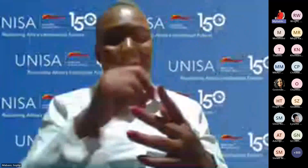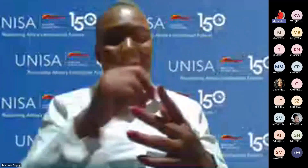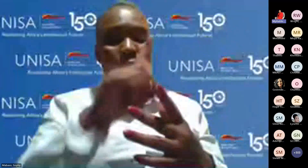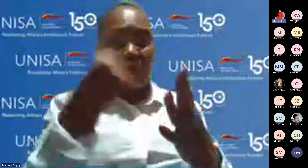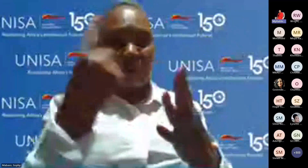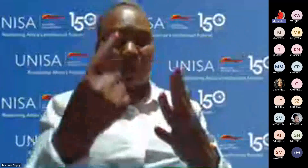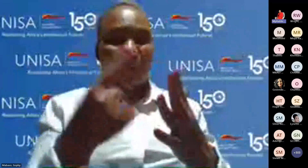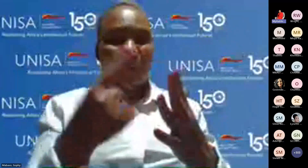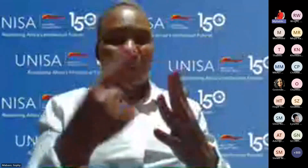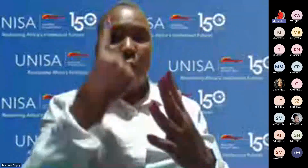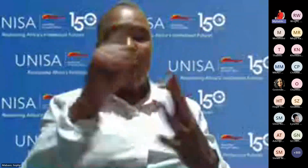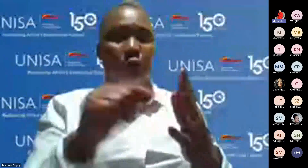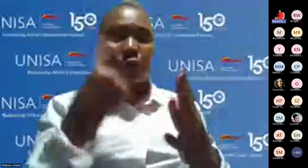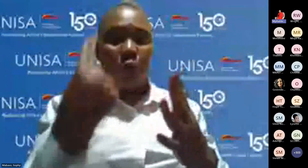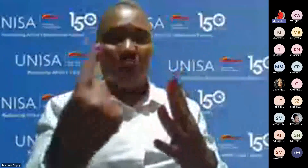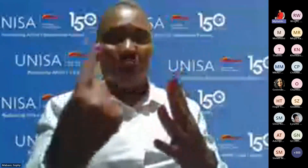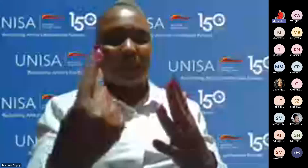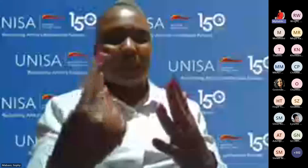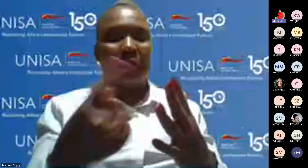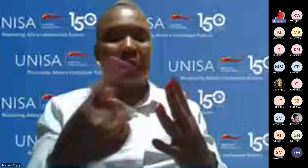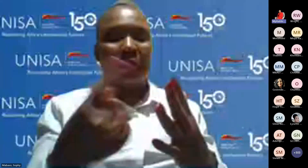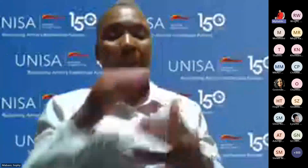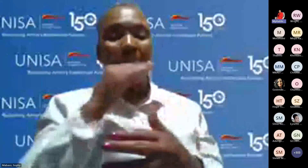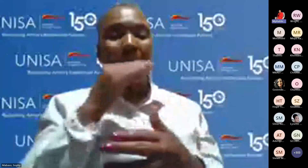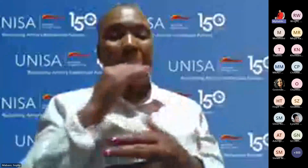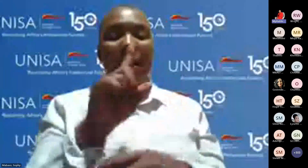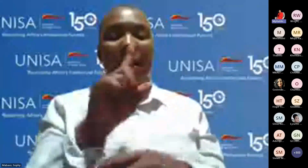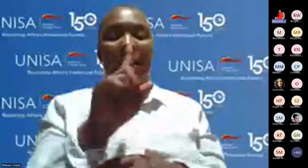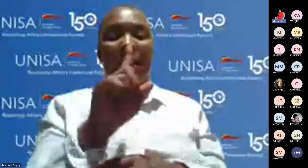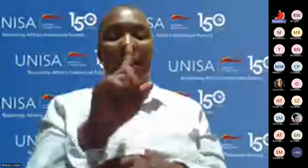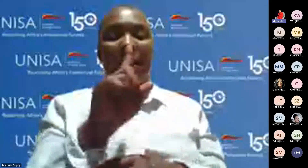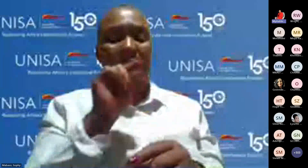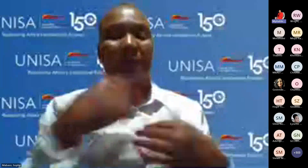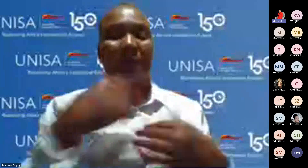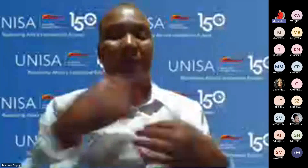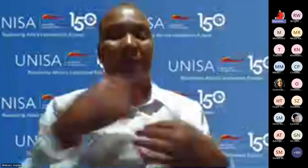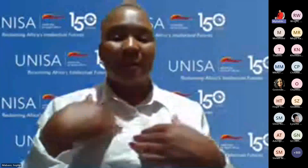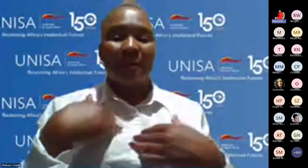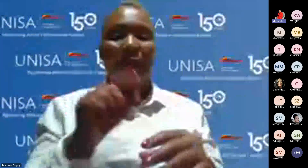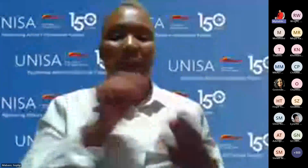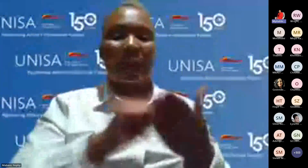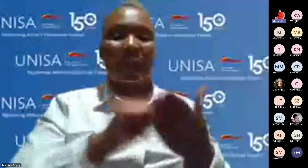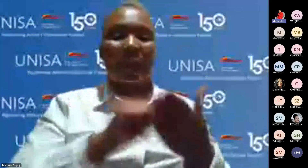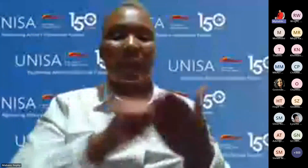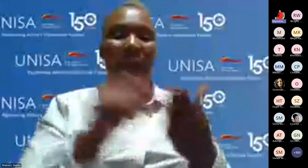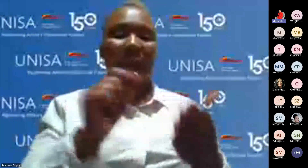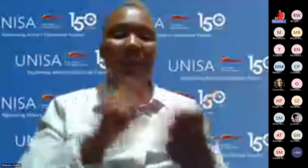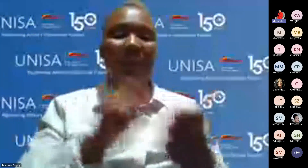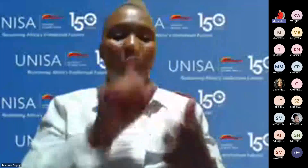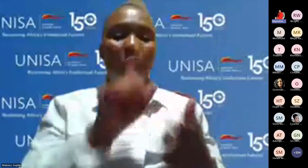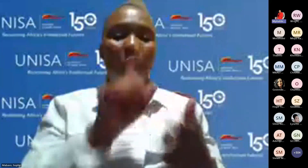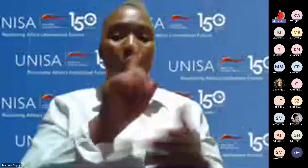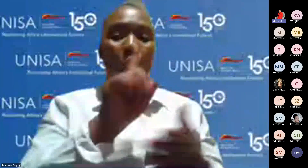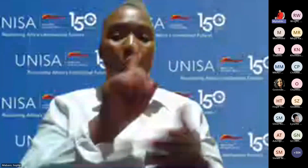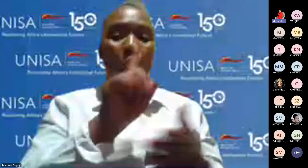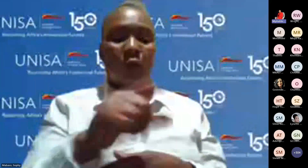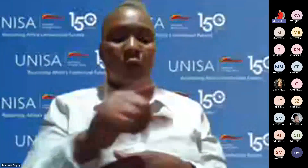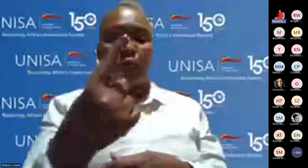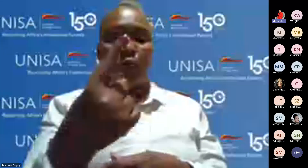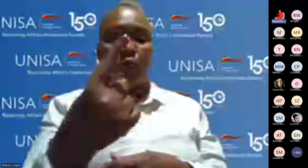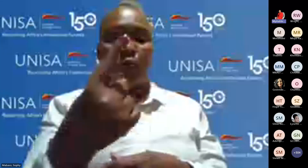question 1.1, just number it and start answering, because rewriting the question, it is just wasting your